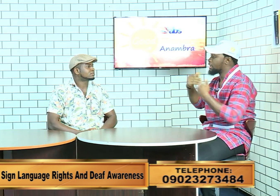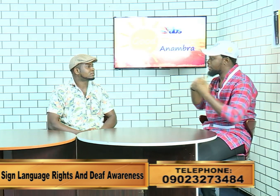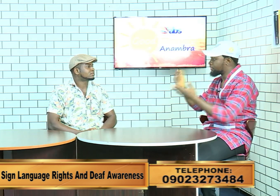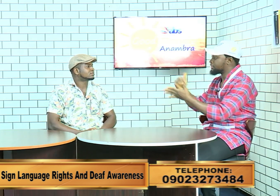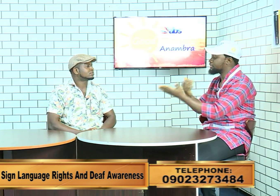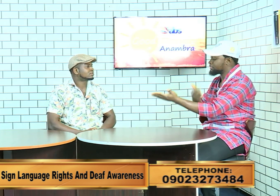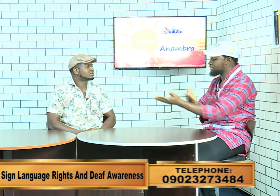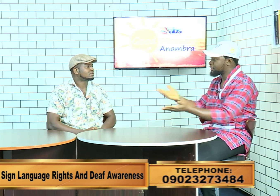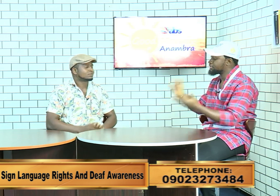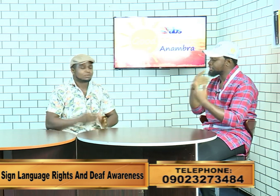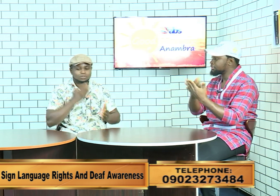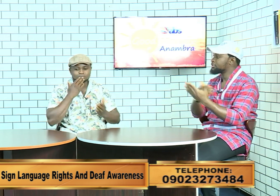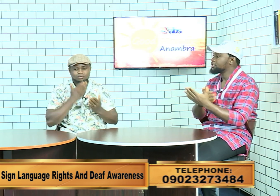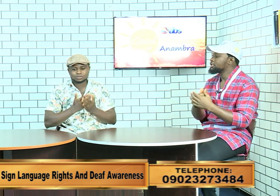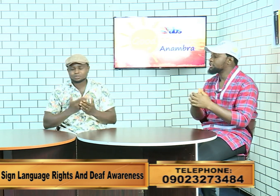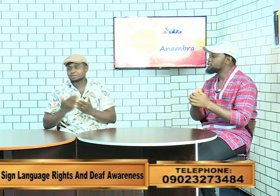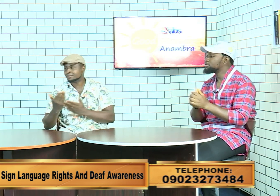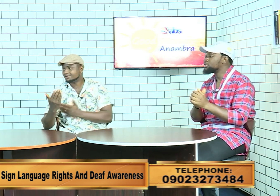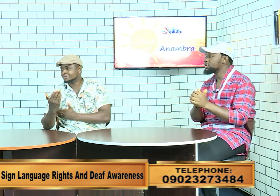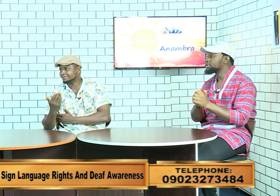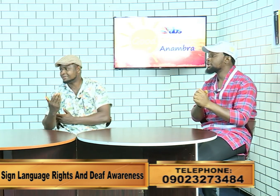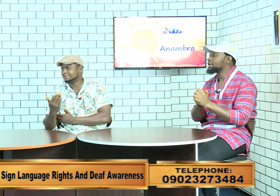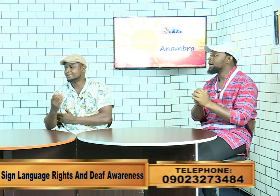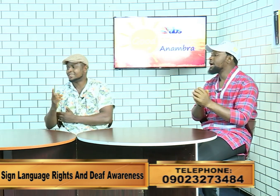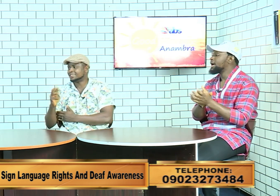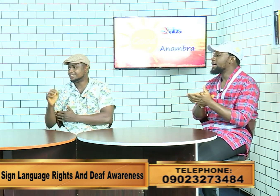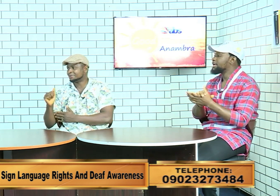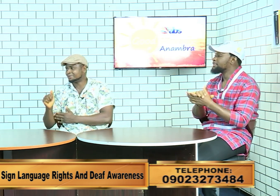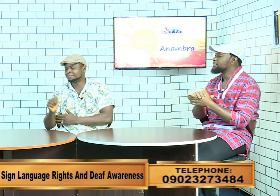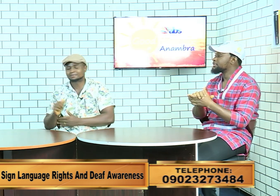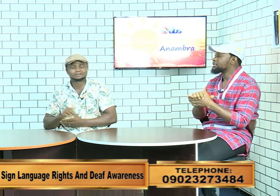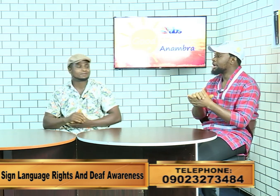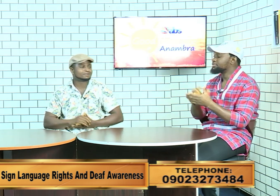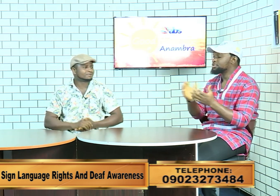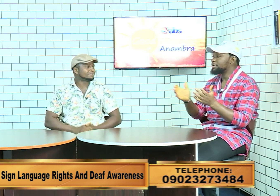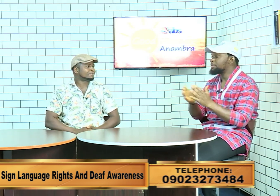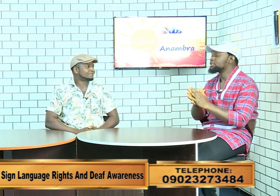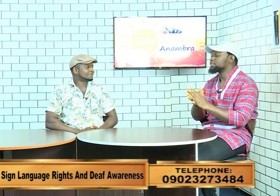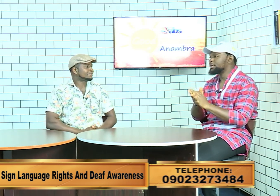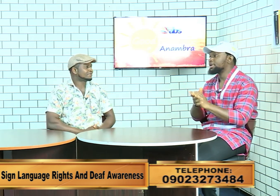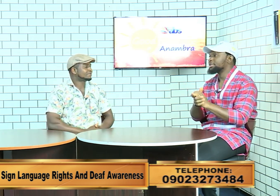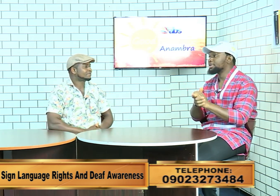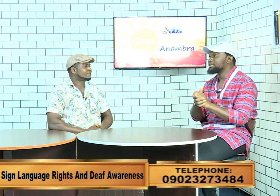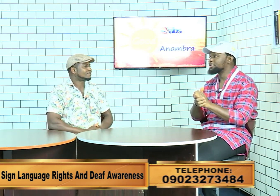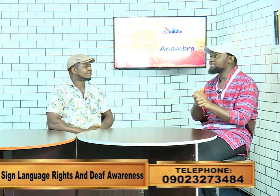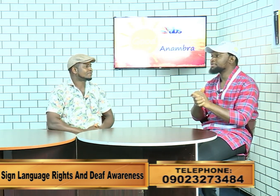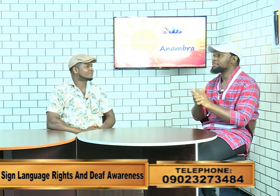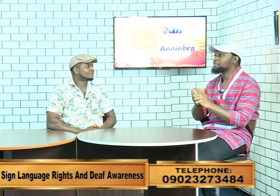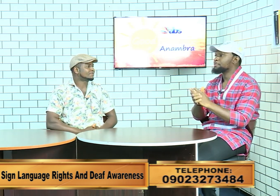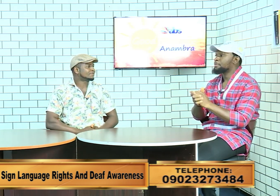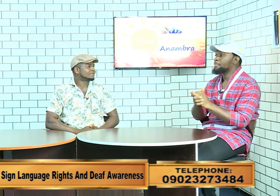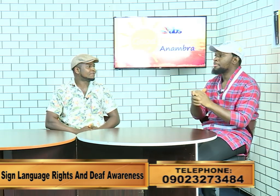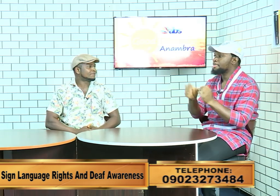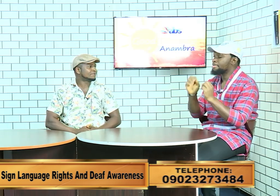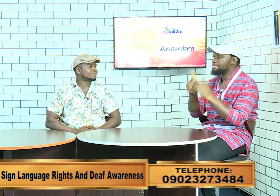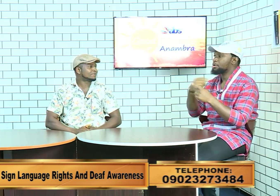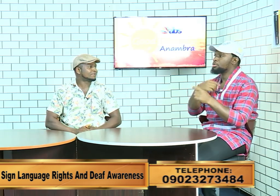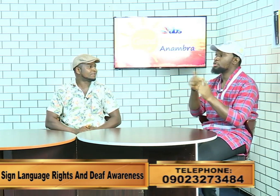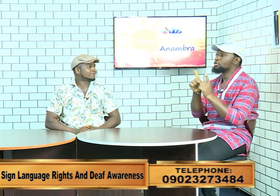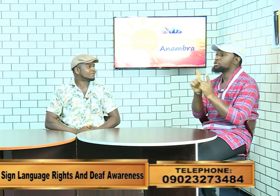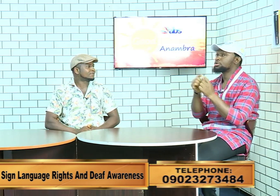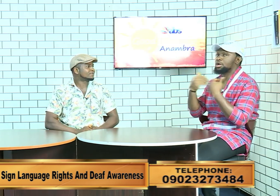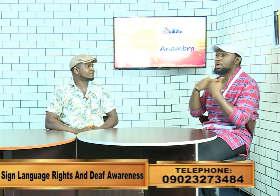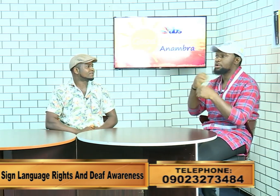show. Okay, good morning. I'm so happy to be here. Thank you. All right, we also